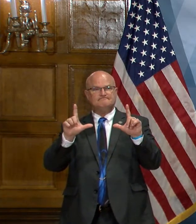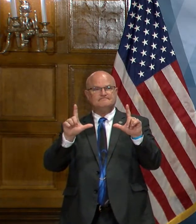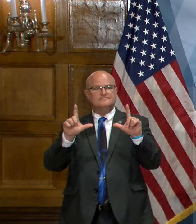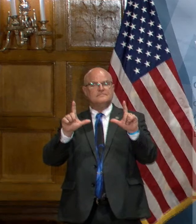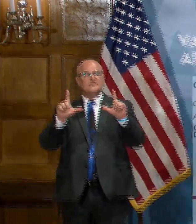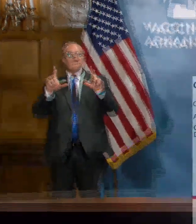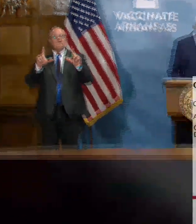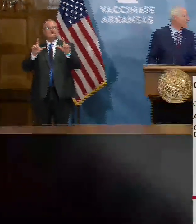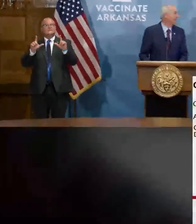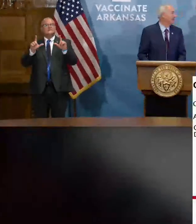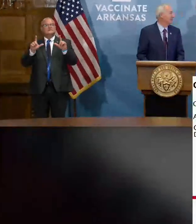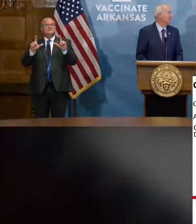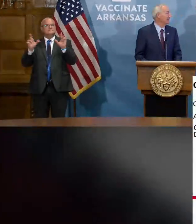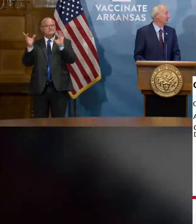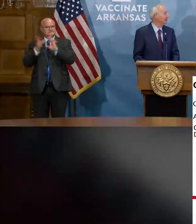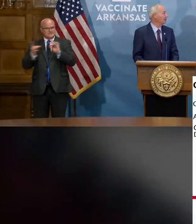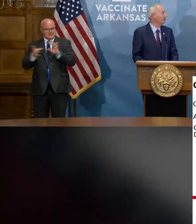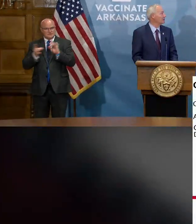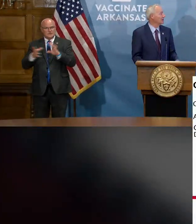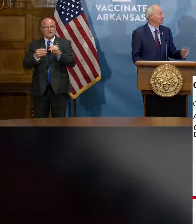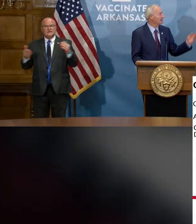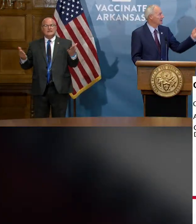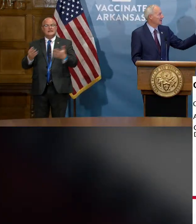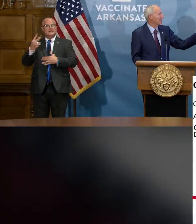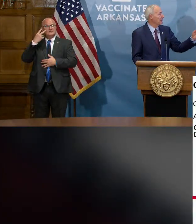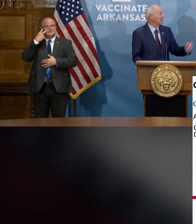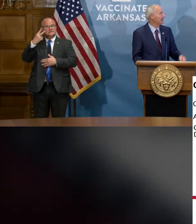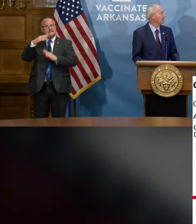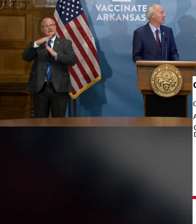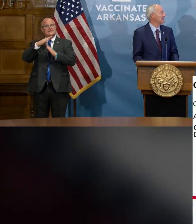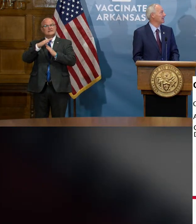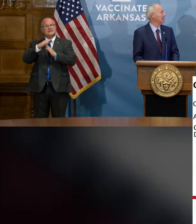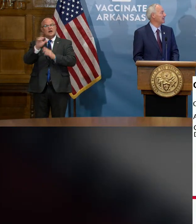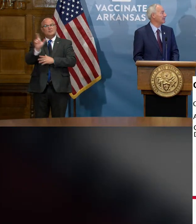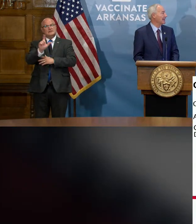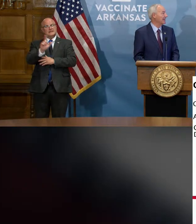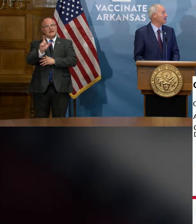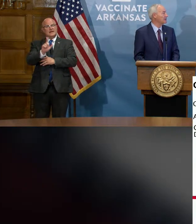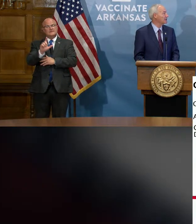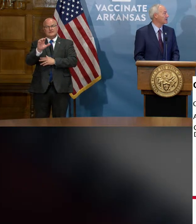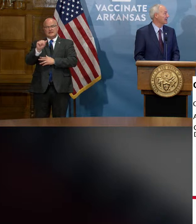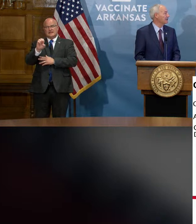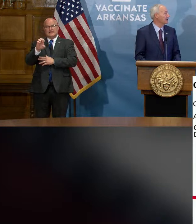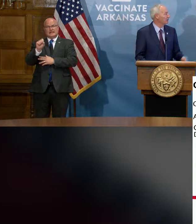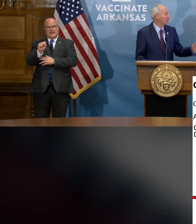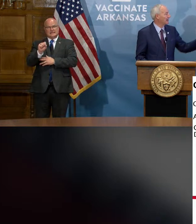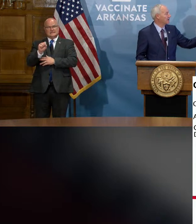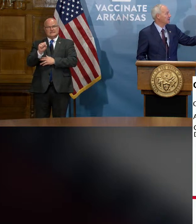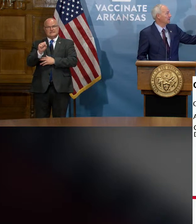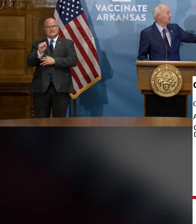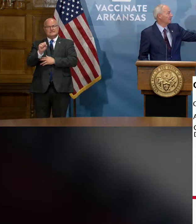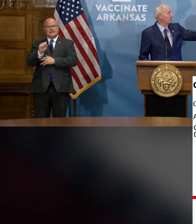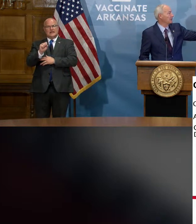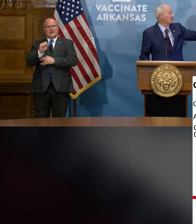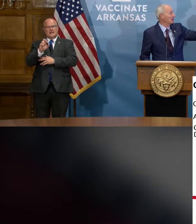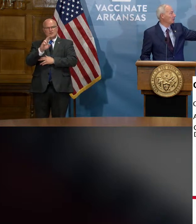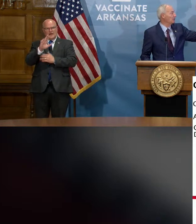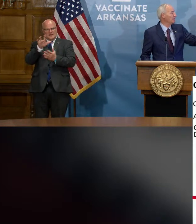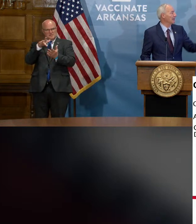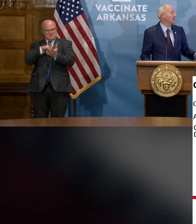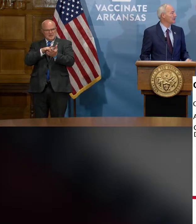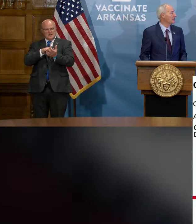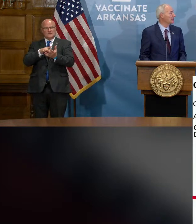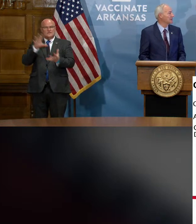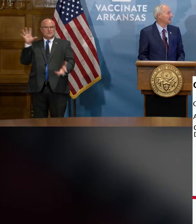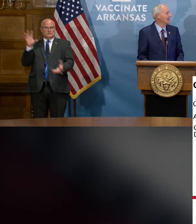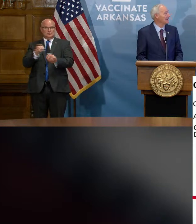that tells the story. And here you see on the top left the cases, and you go right to the middle for the total